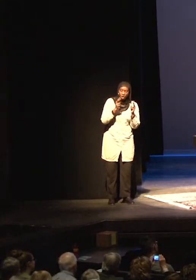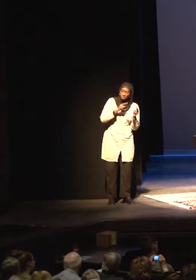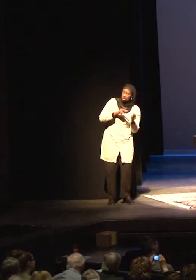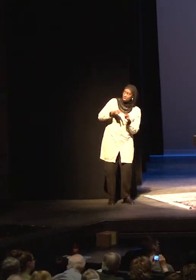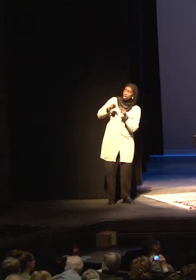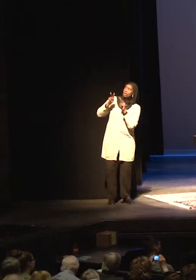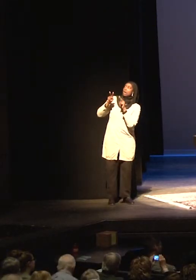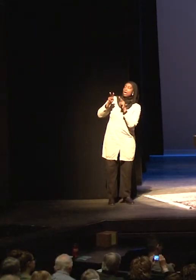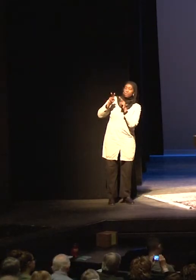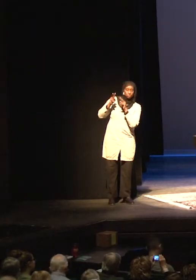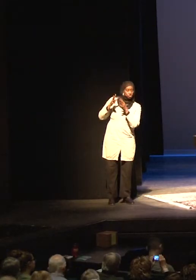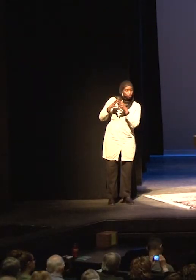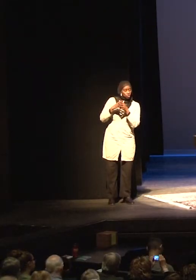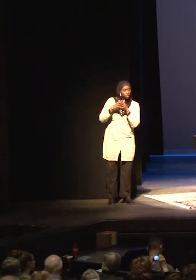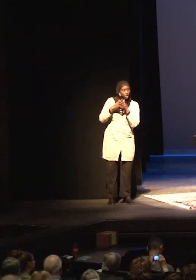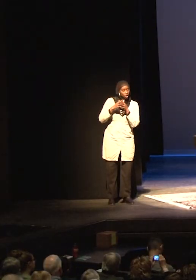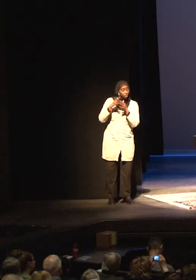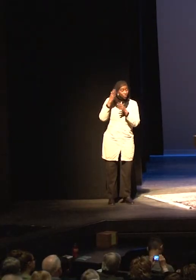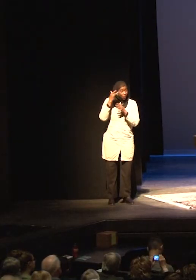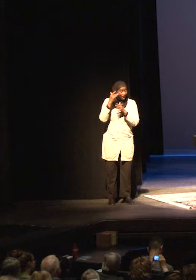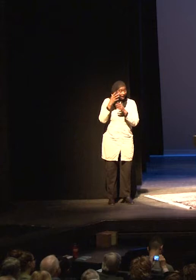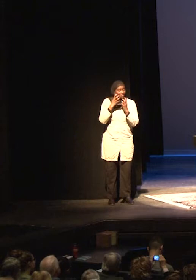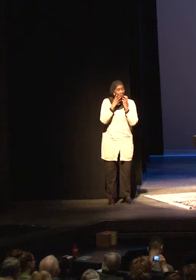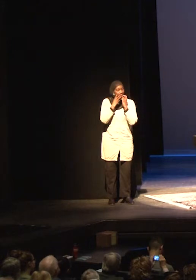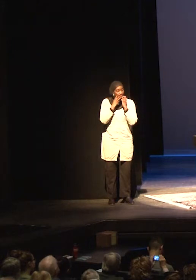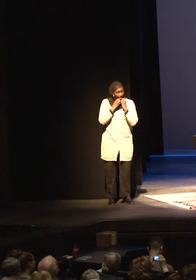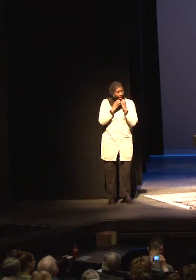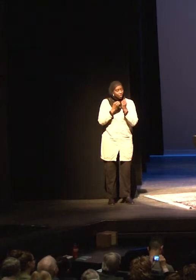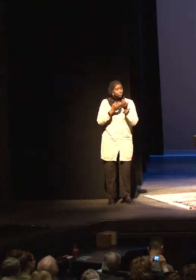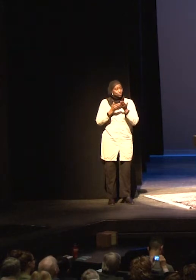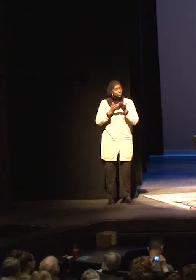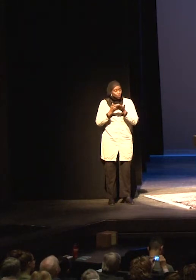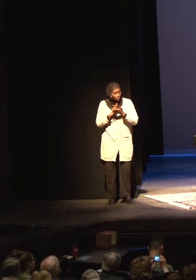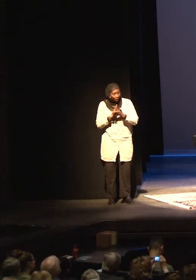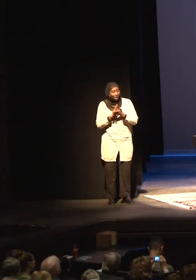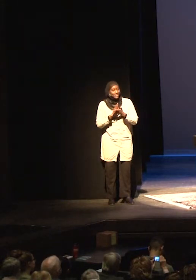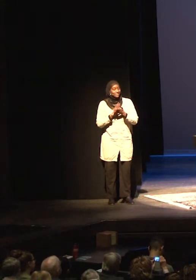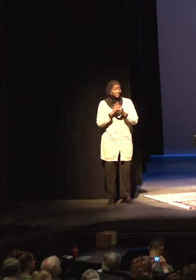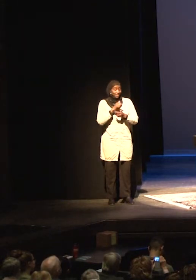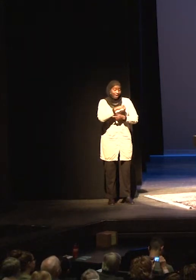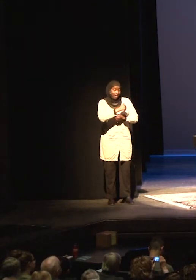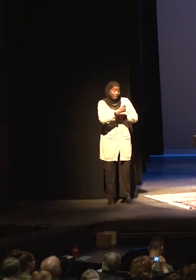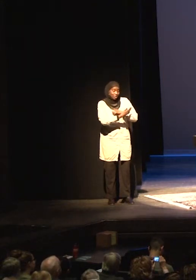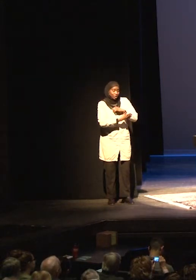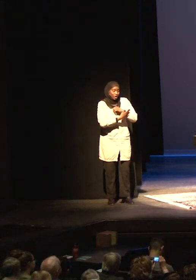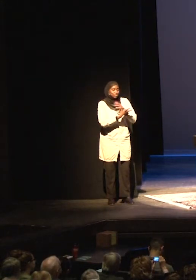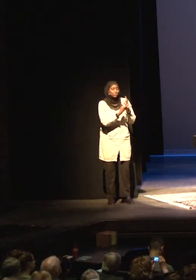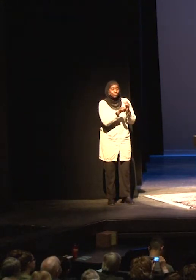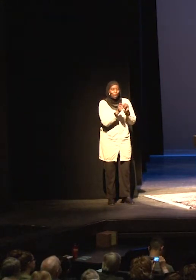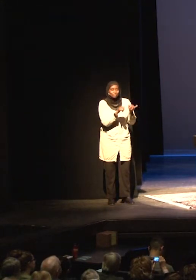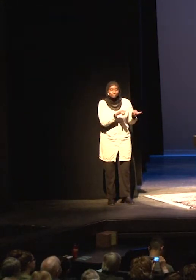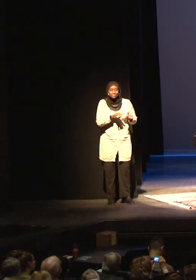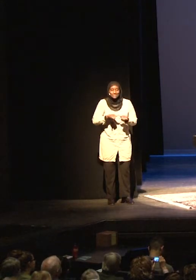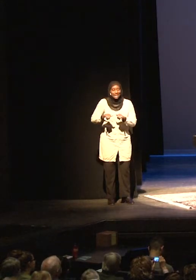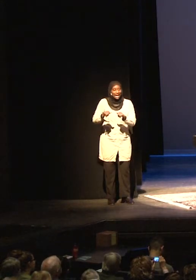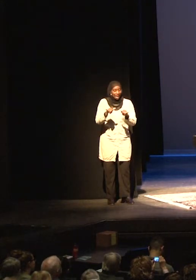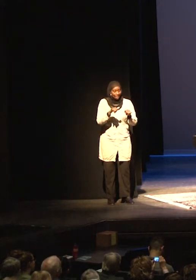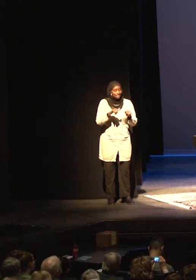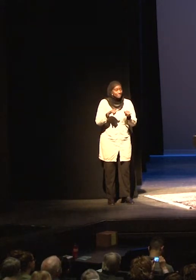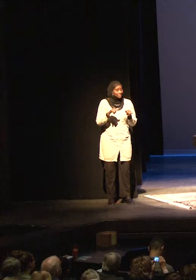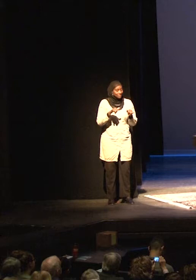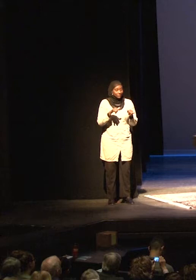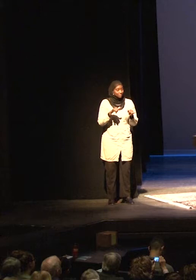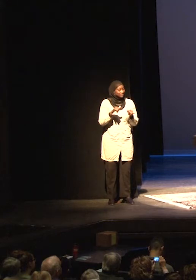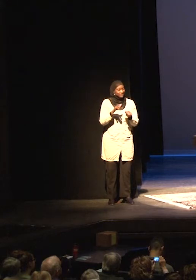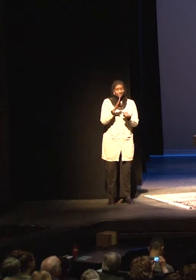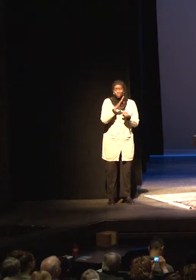these values, for these dignities, and they aspire to have these dignities. Never underestimate the